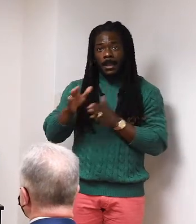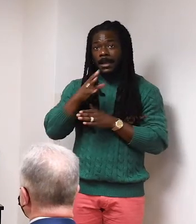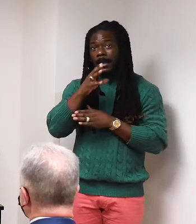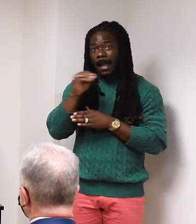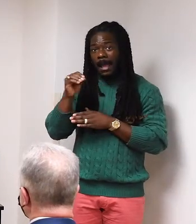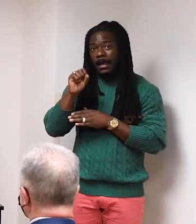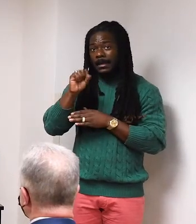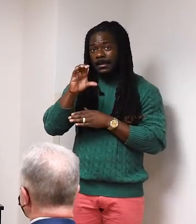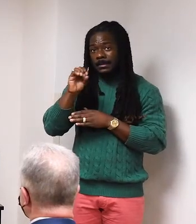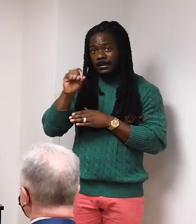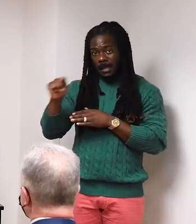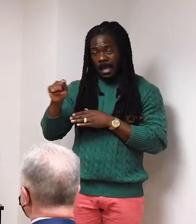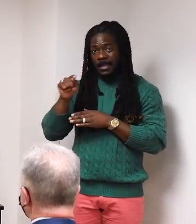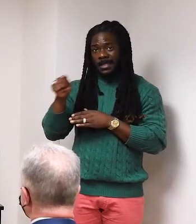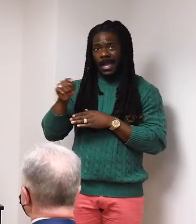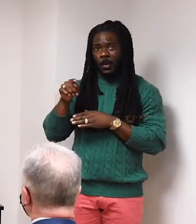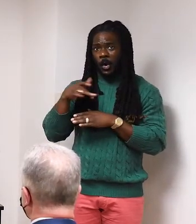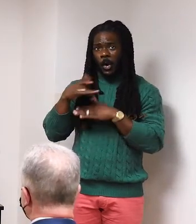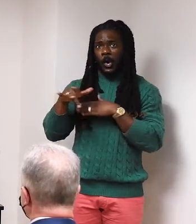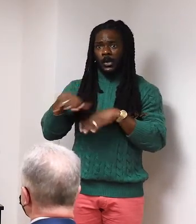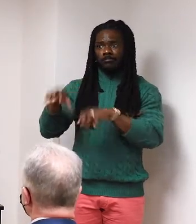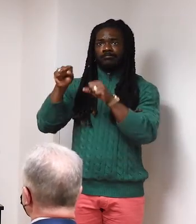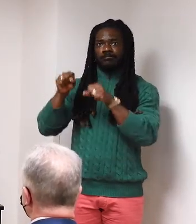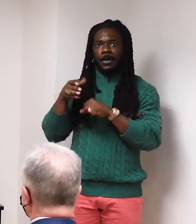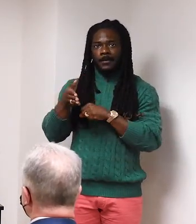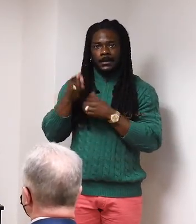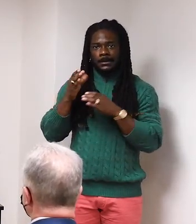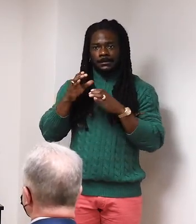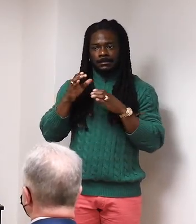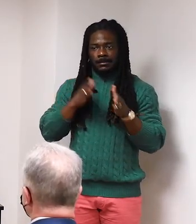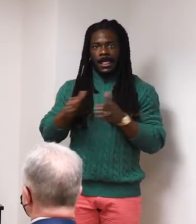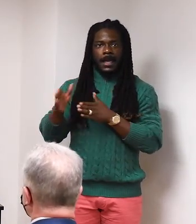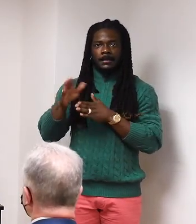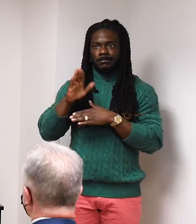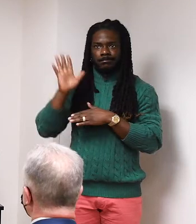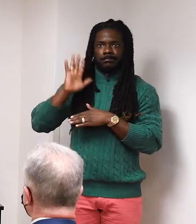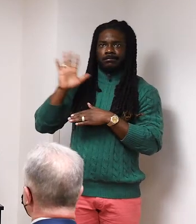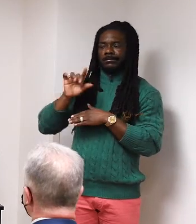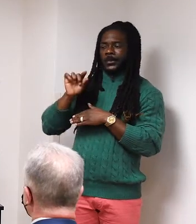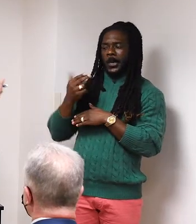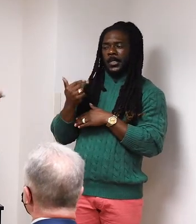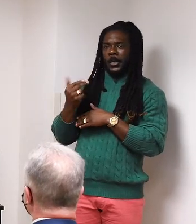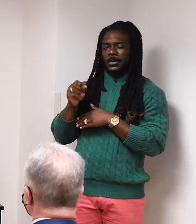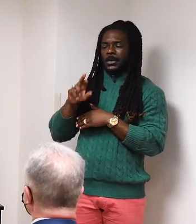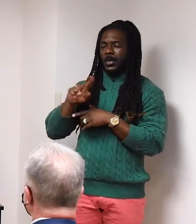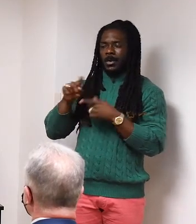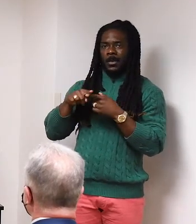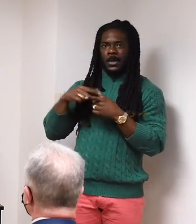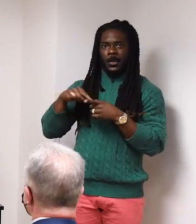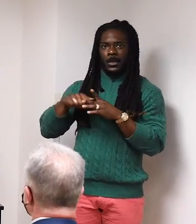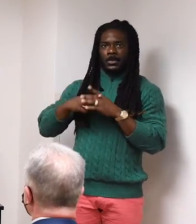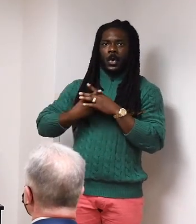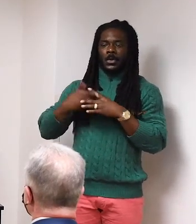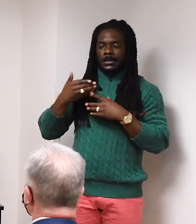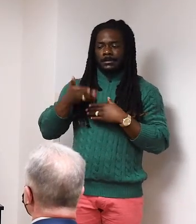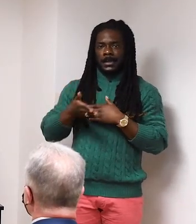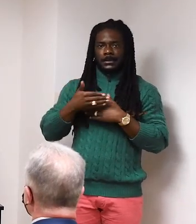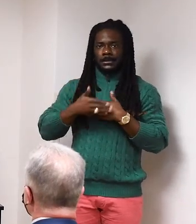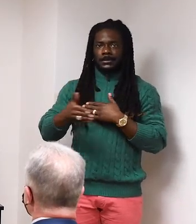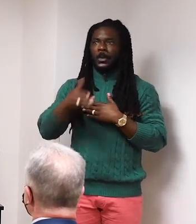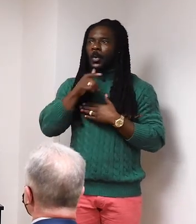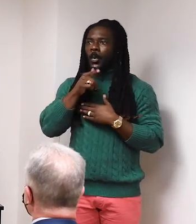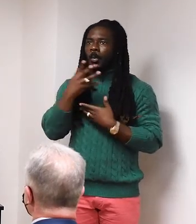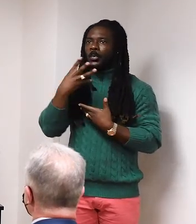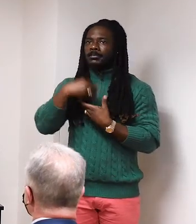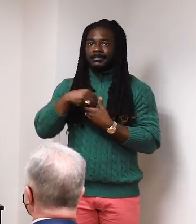and Scott were early adopters, and all back in 2013 or whenever we made the call, who's in,